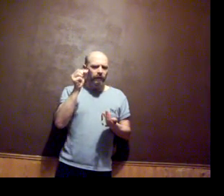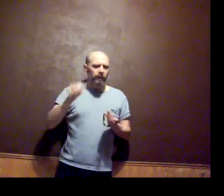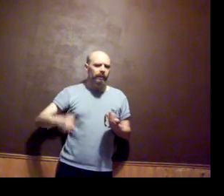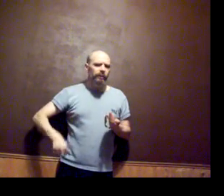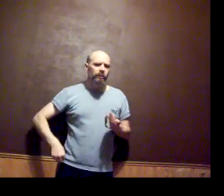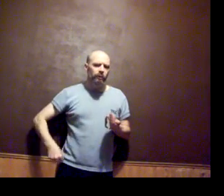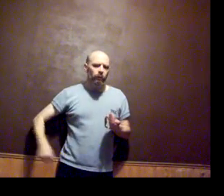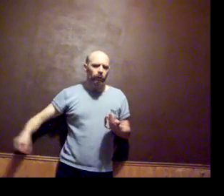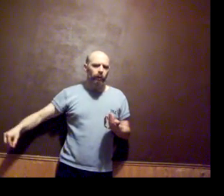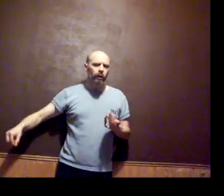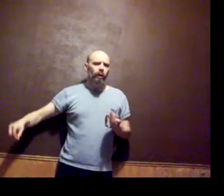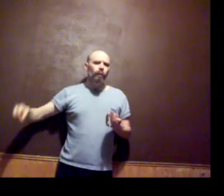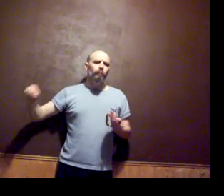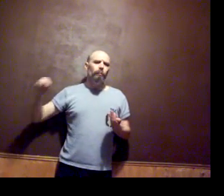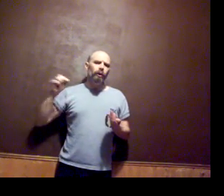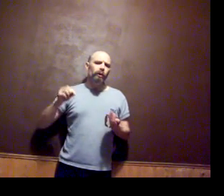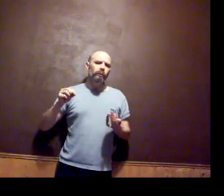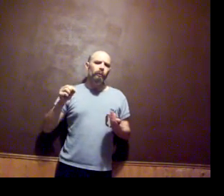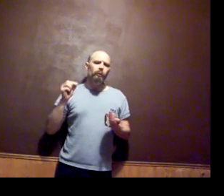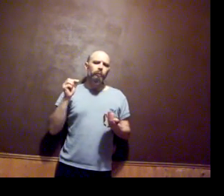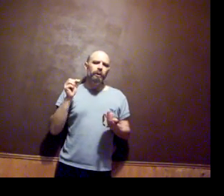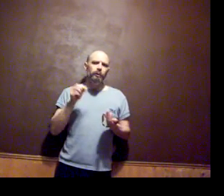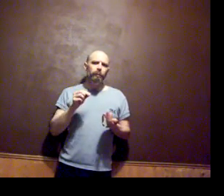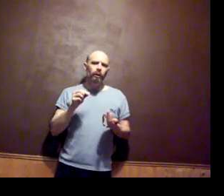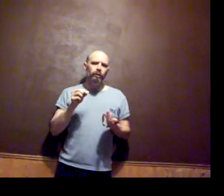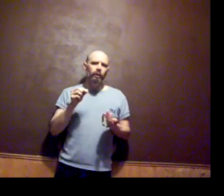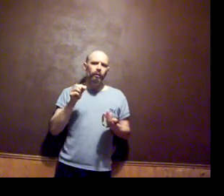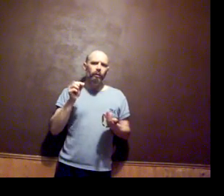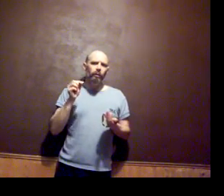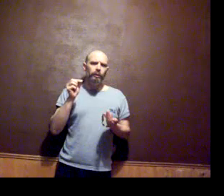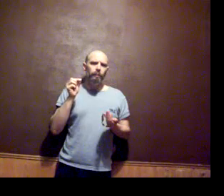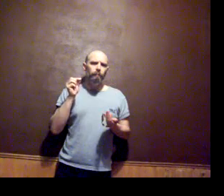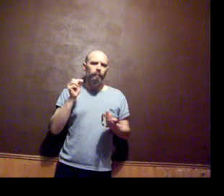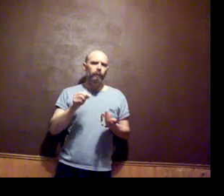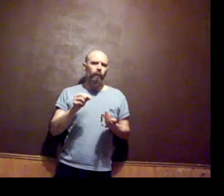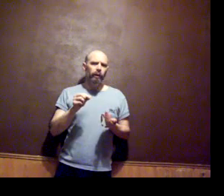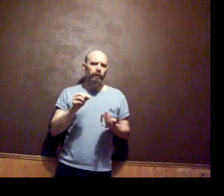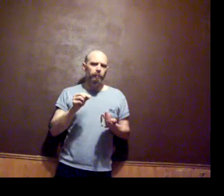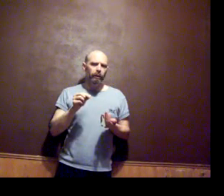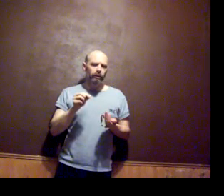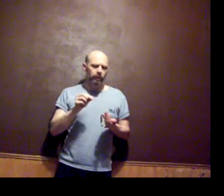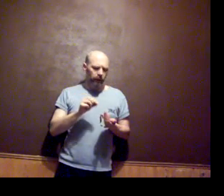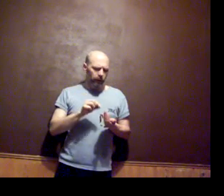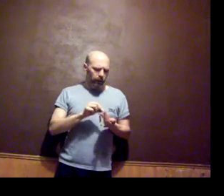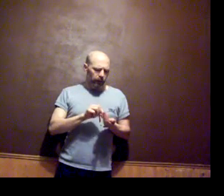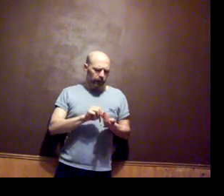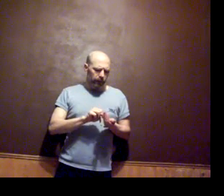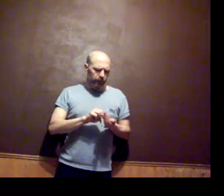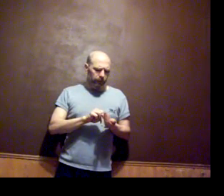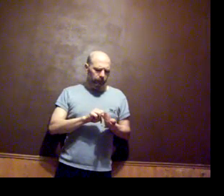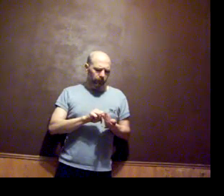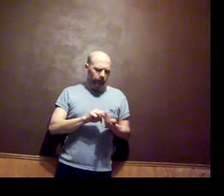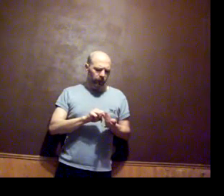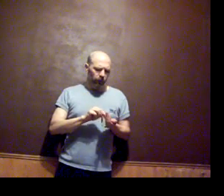specifically his sword, part of which will be his belt, although there's a big one in his belt. I don't know